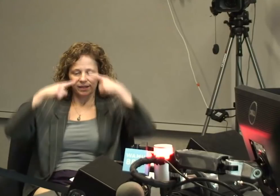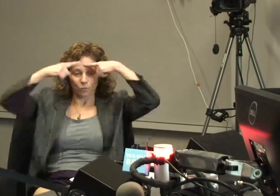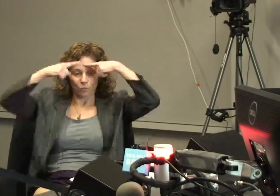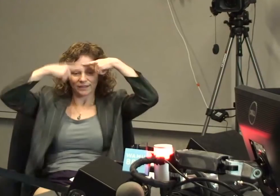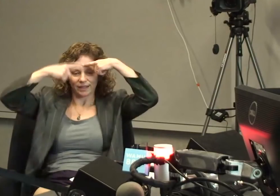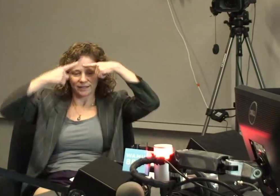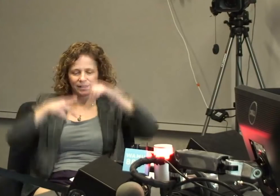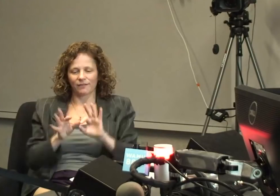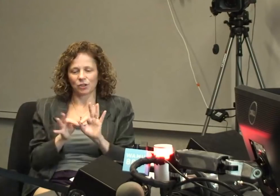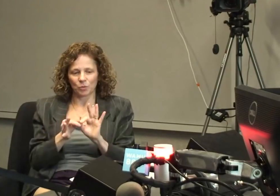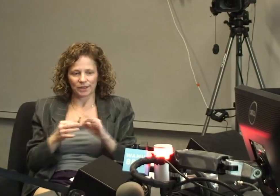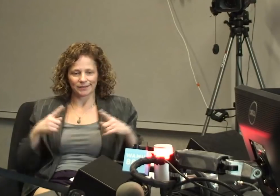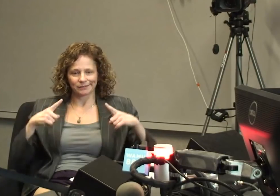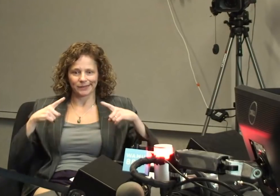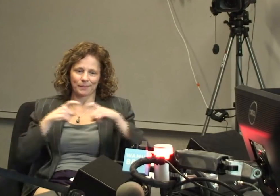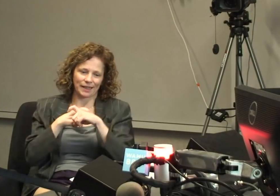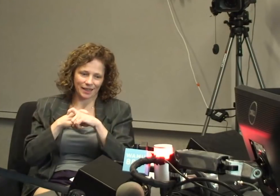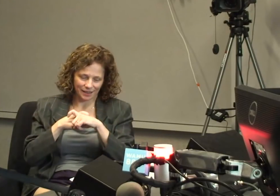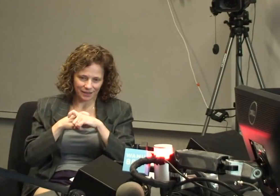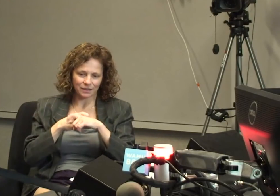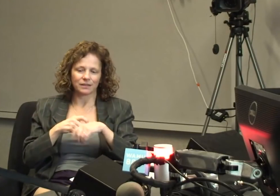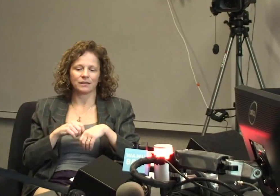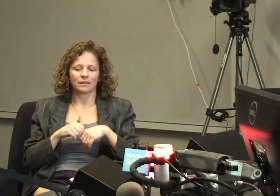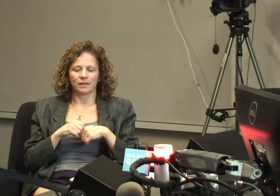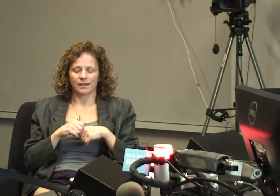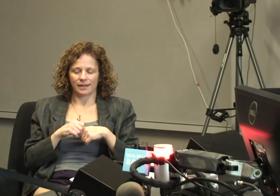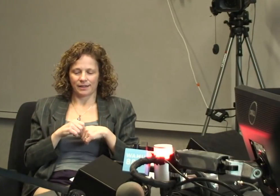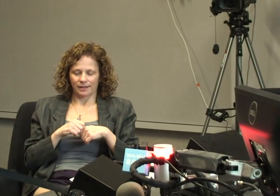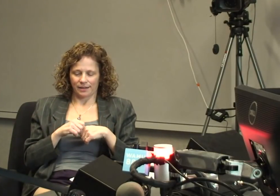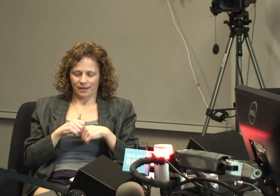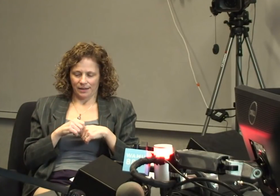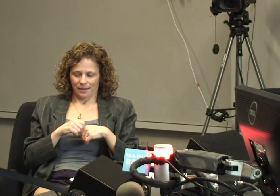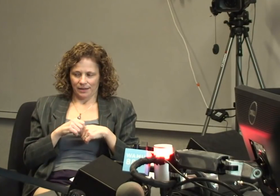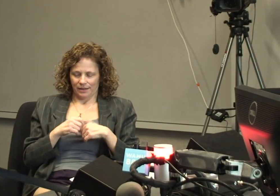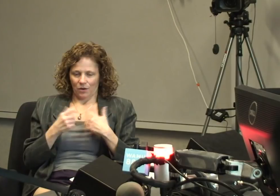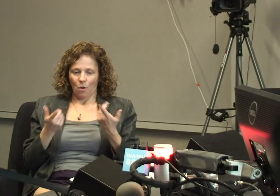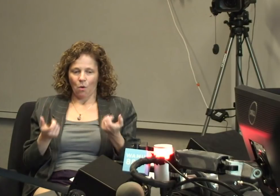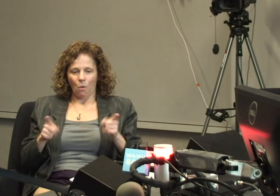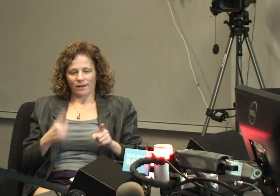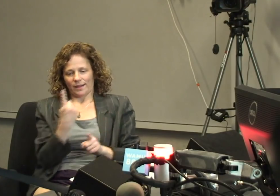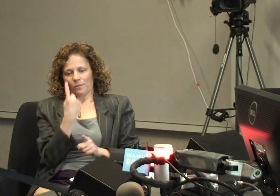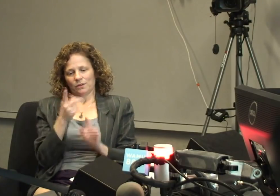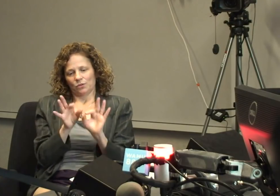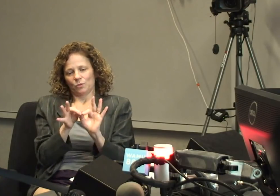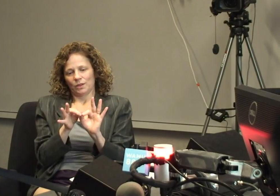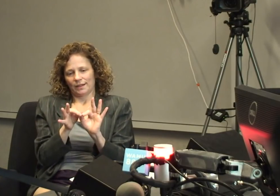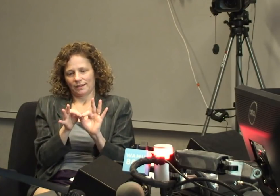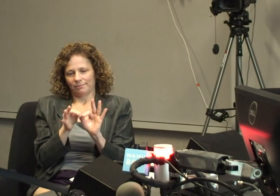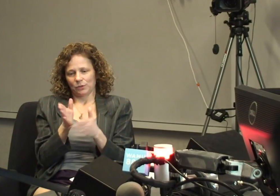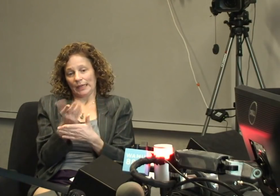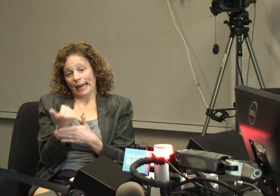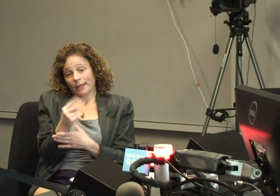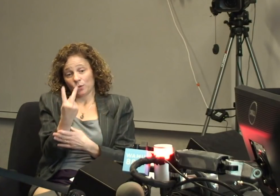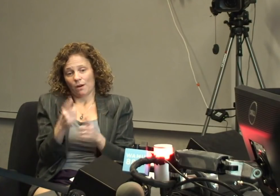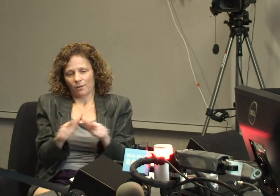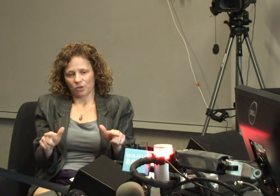Sure. Absolutely. The process of interpreting on a cognitive level is quite complex. So when someone's actually interpreting